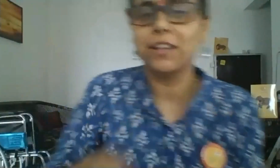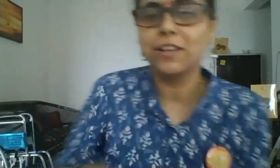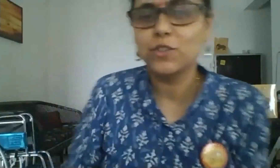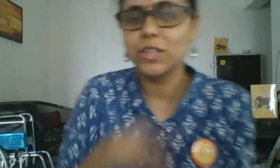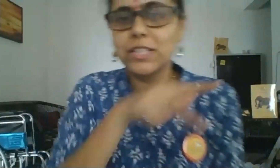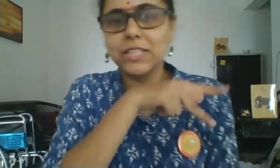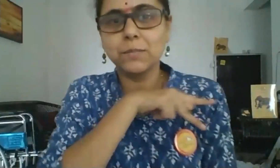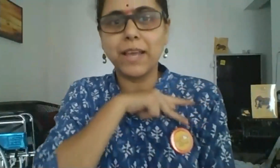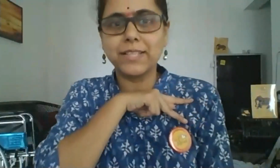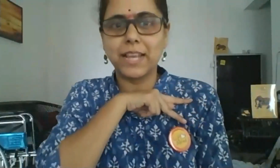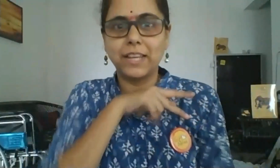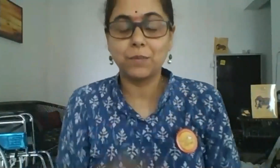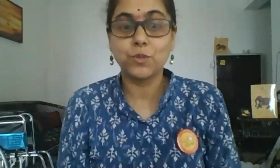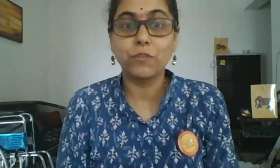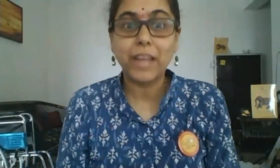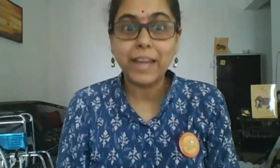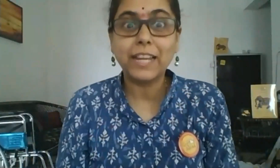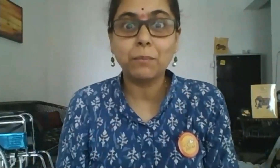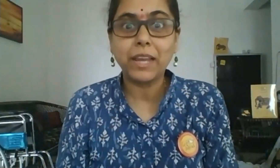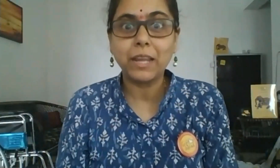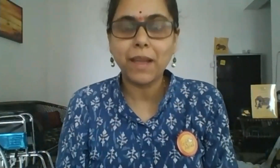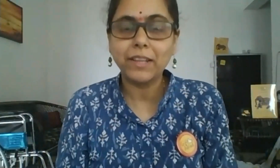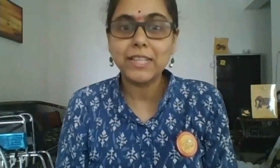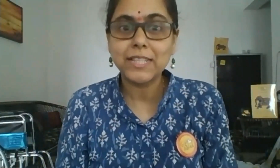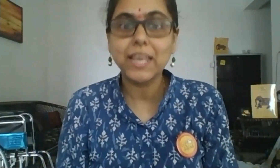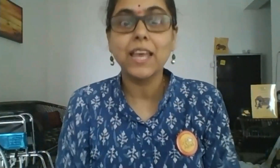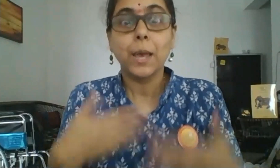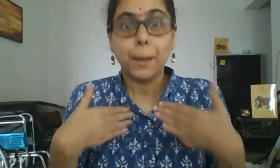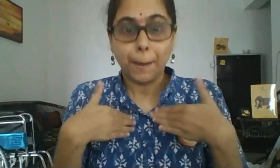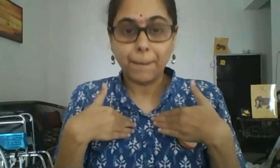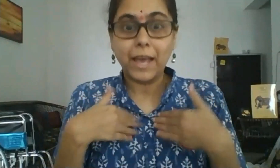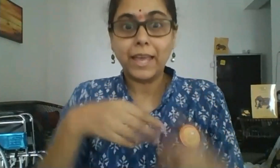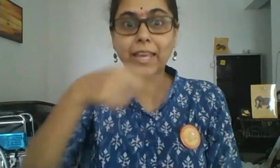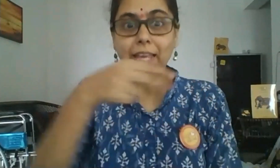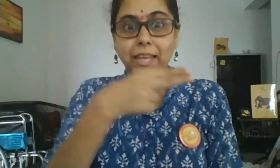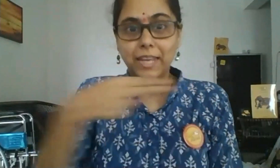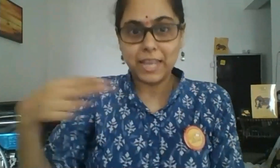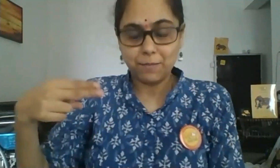So this is my sign name. So when I tell my name, I will say my name is